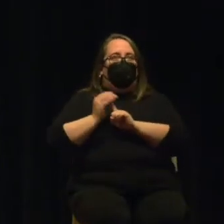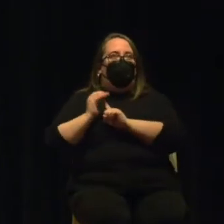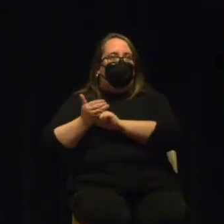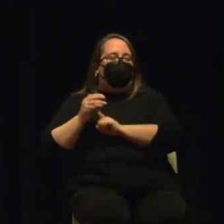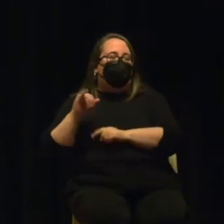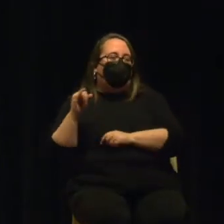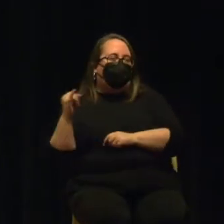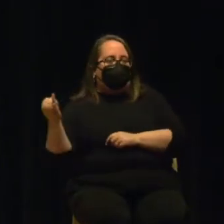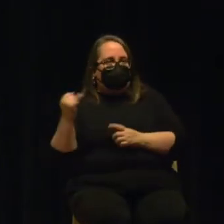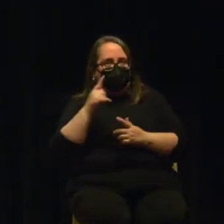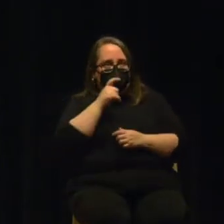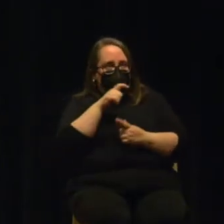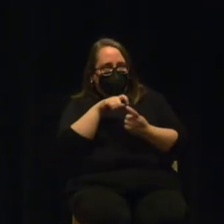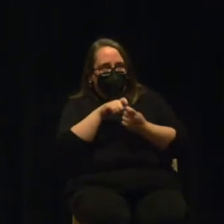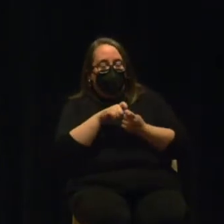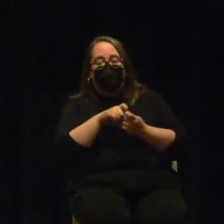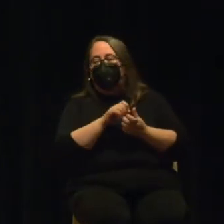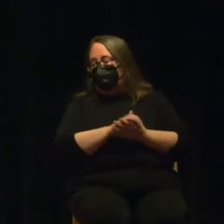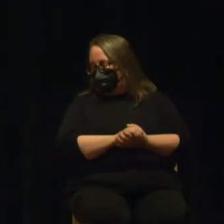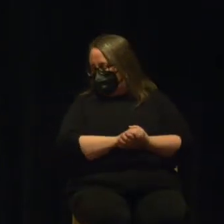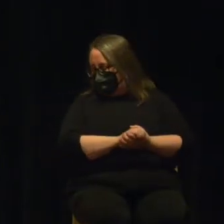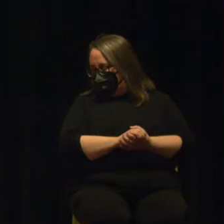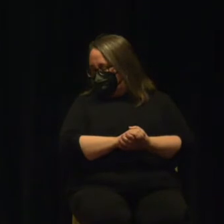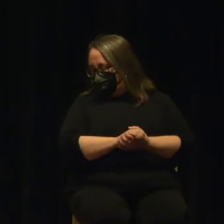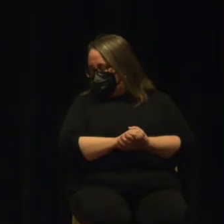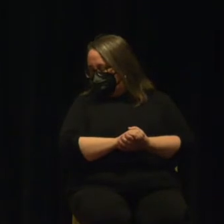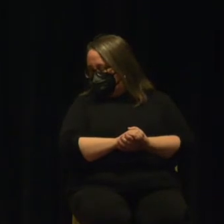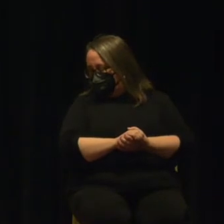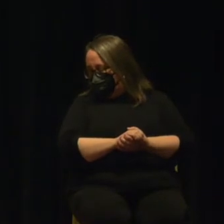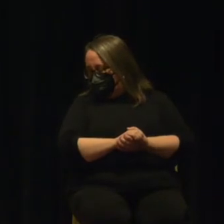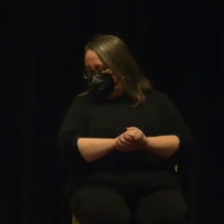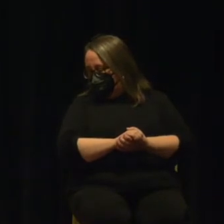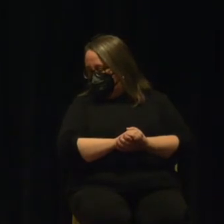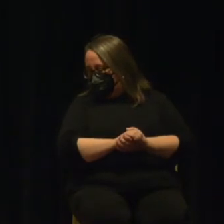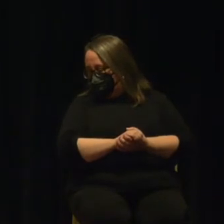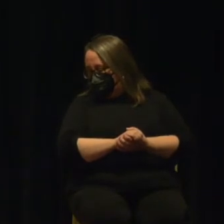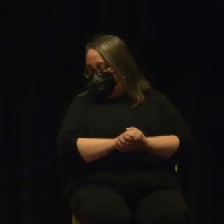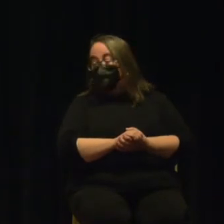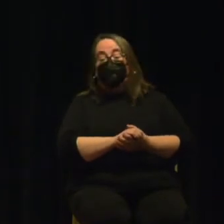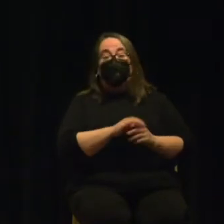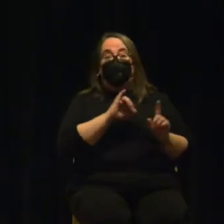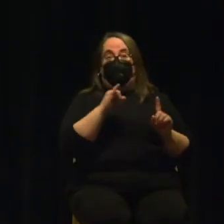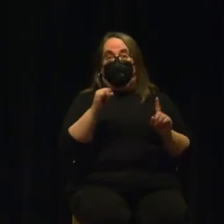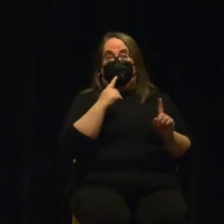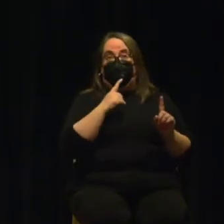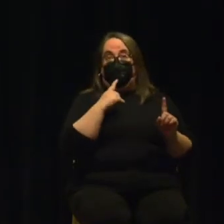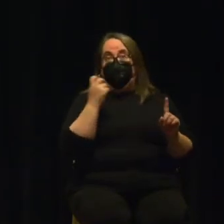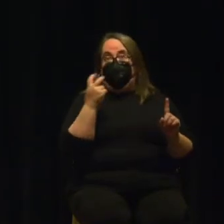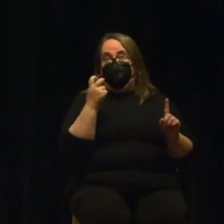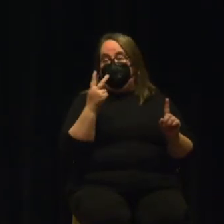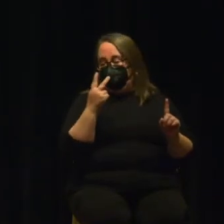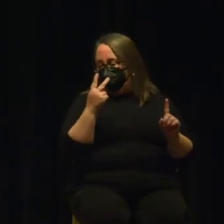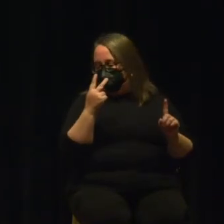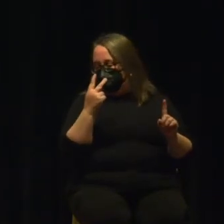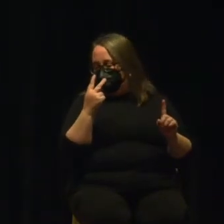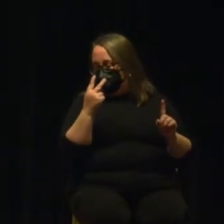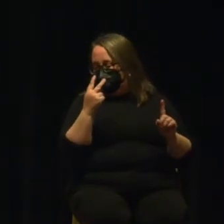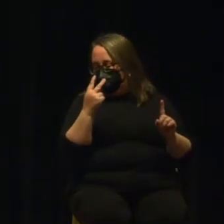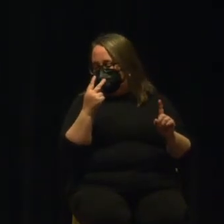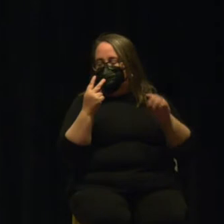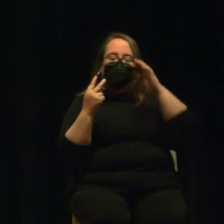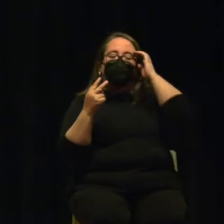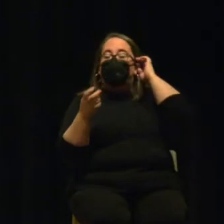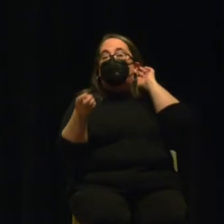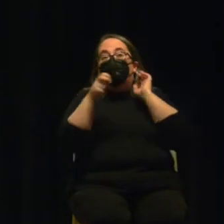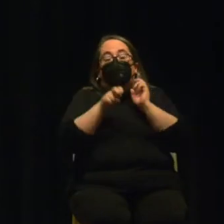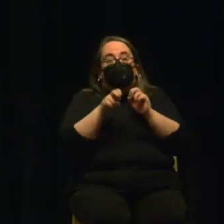You know, one of the things that didn't make it in was he used to talk about how when he was 12 years old, he stowed away on a cotton steamer to